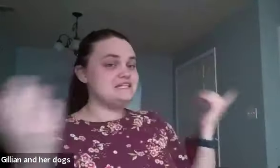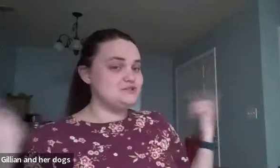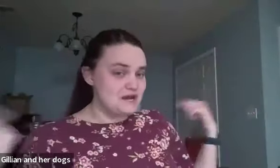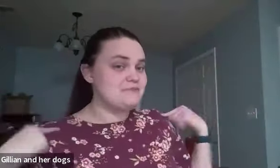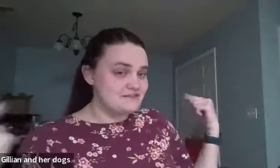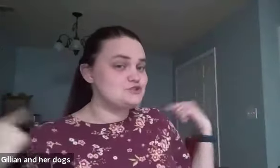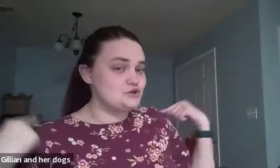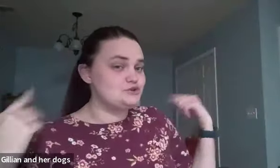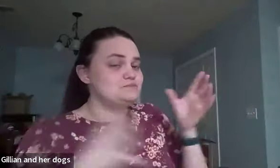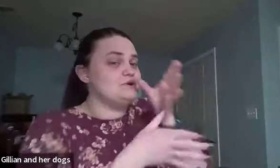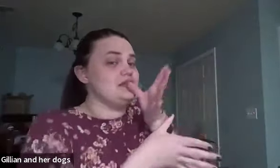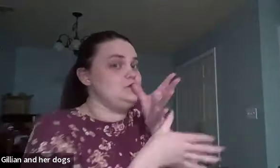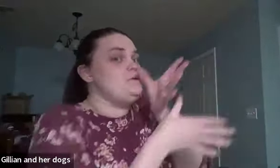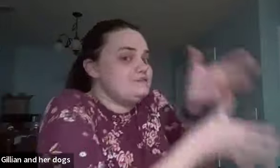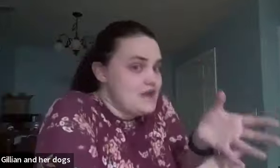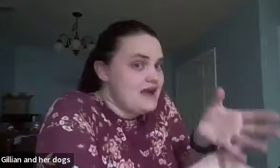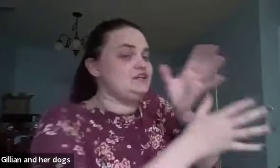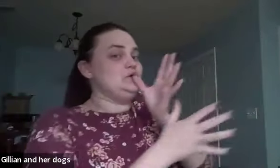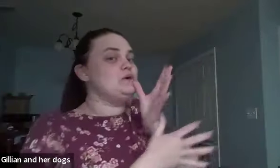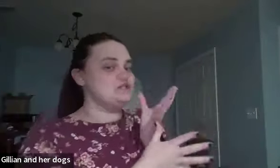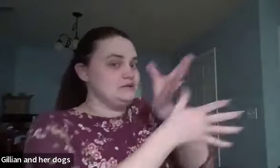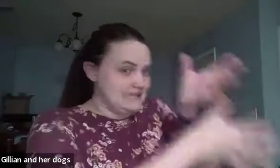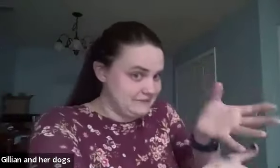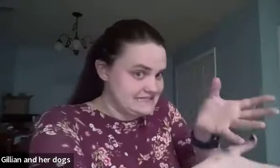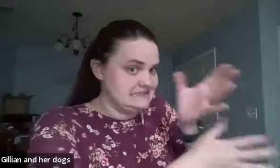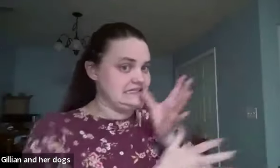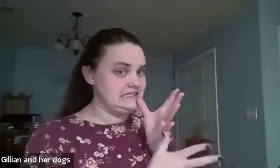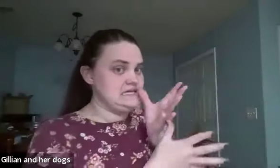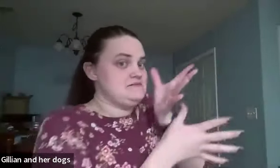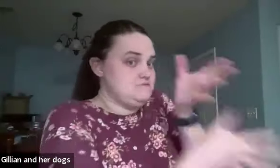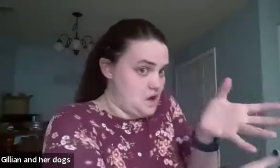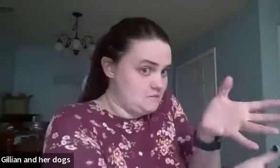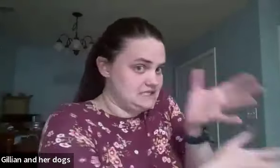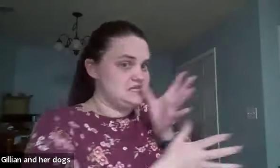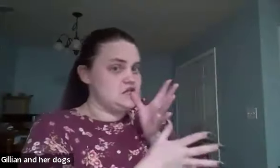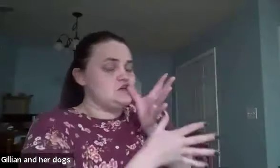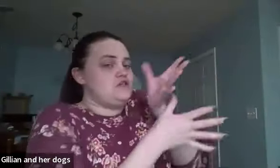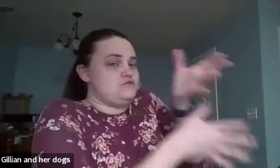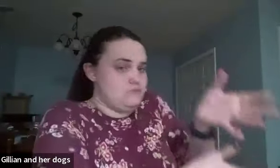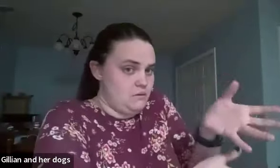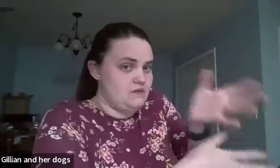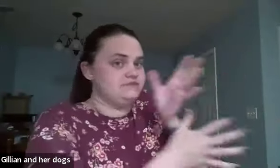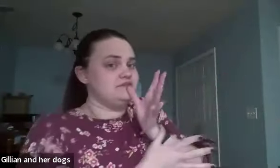important is you better make those shoulders, like you have to act like you are doing it, basically. Vomit, throw up,